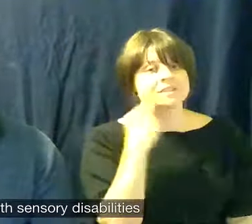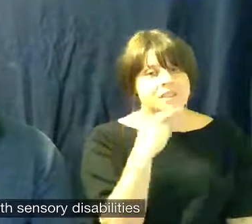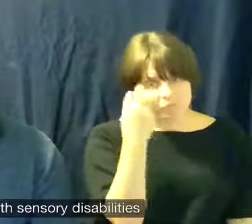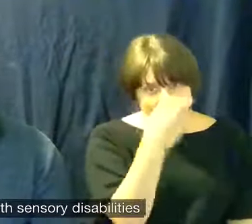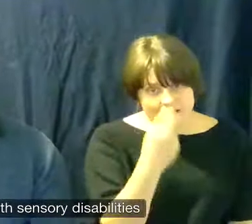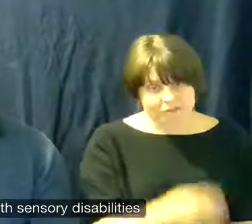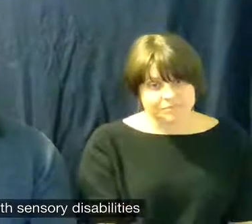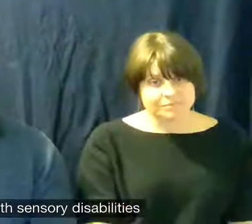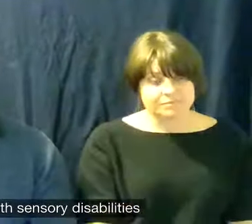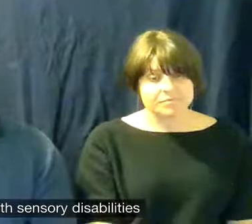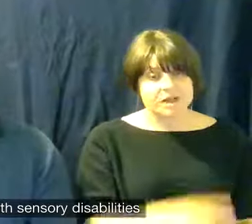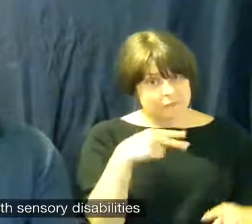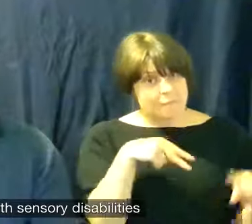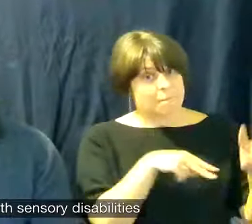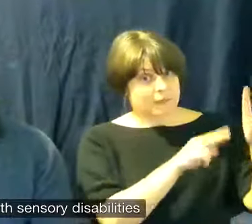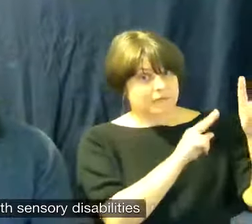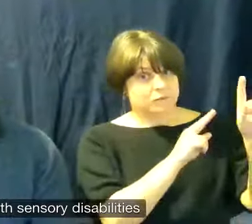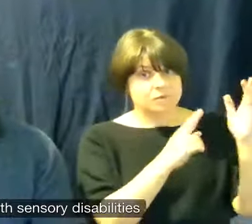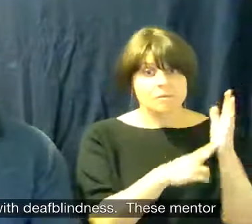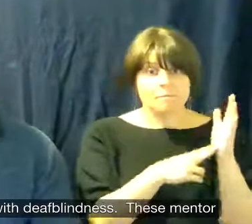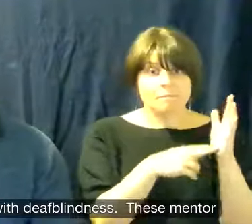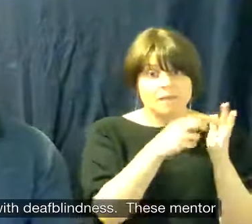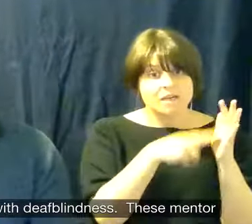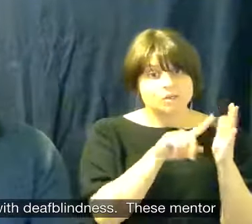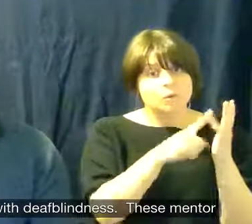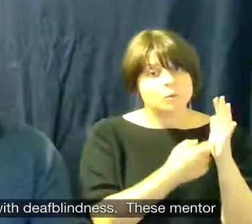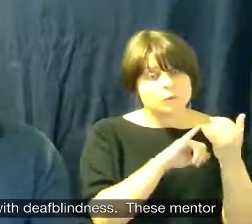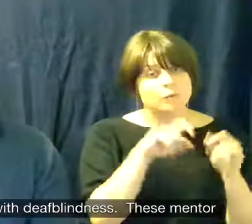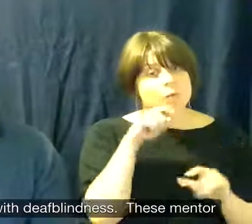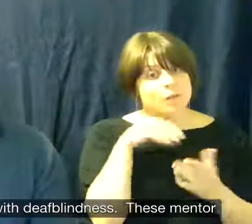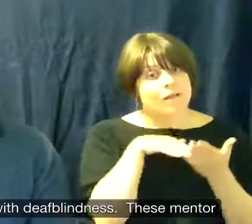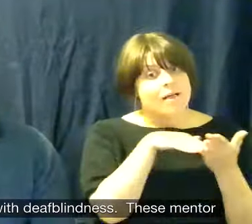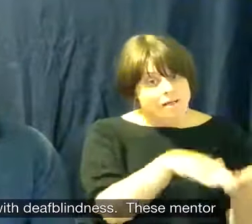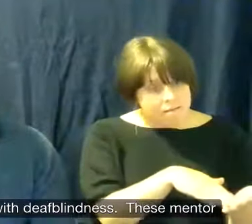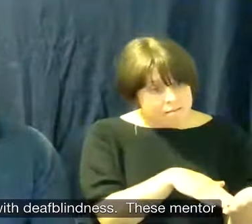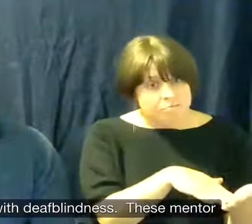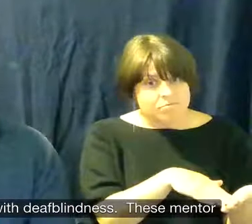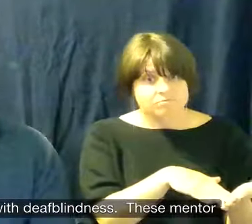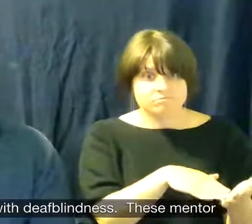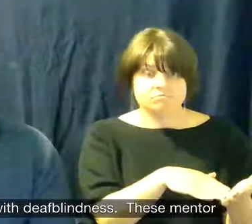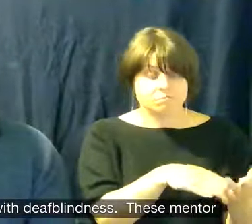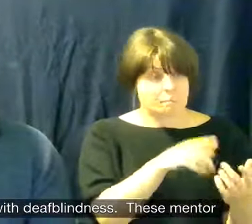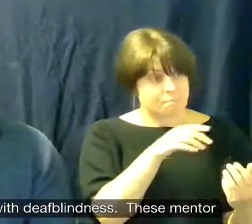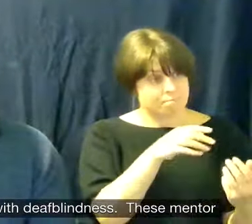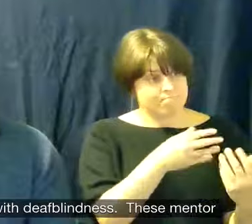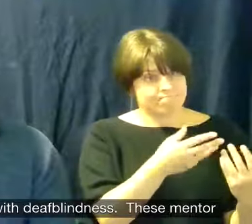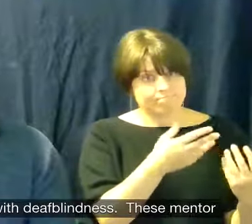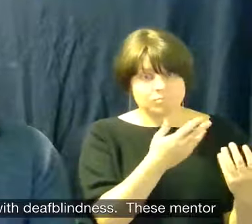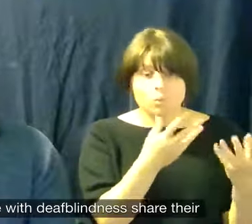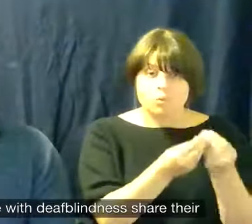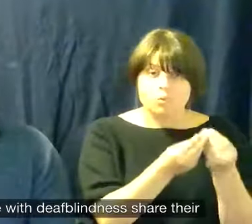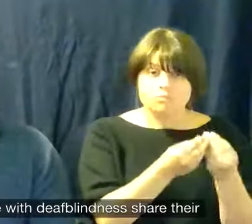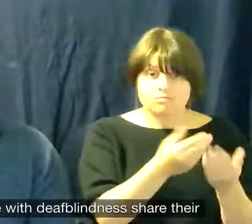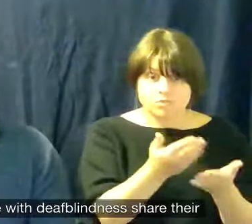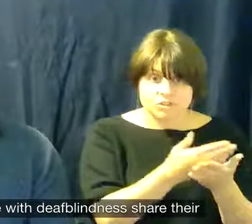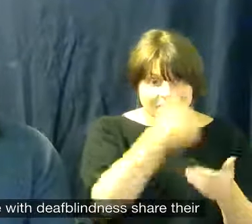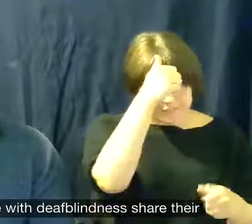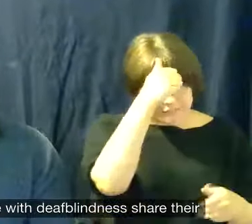These mentors will help people with deafblindness share their experiences and build their own